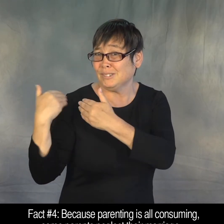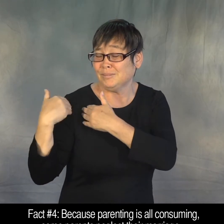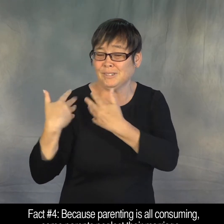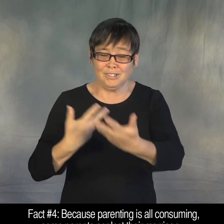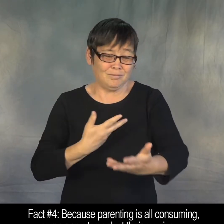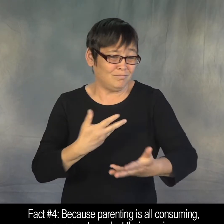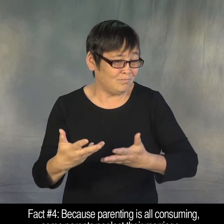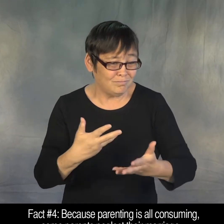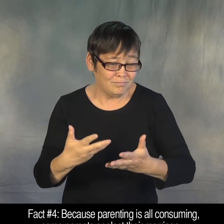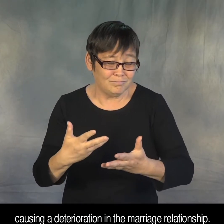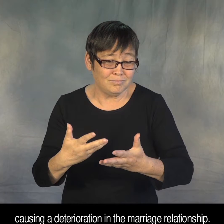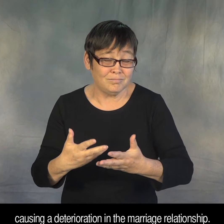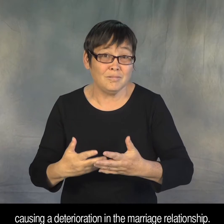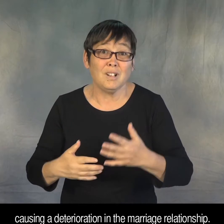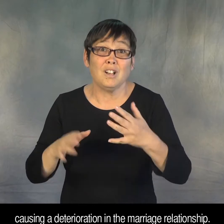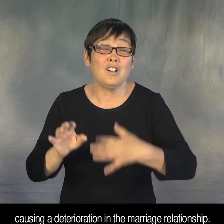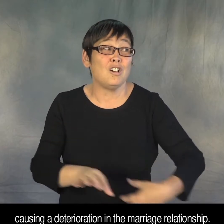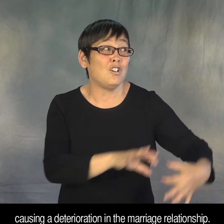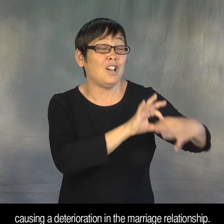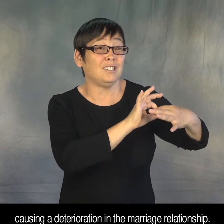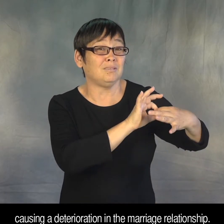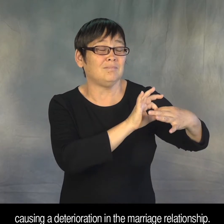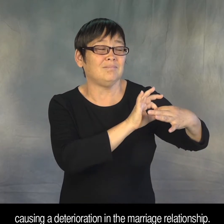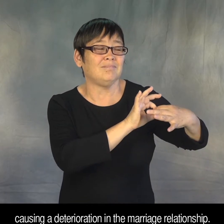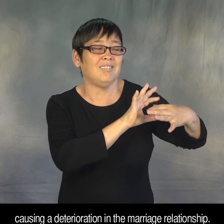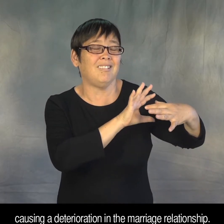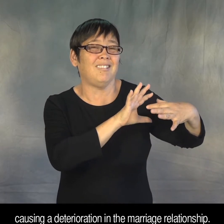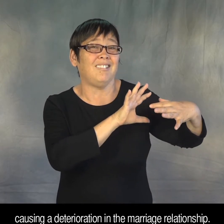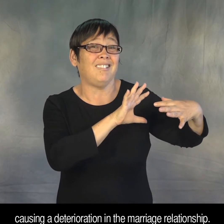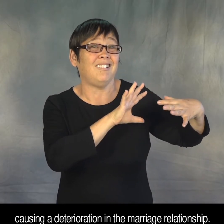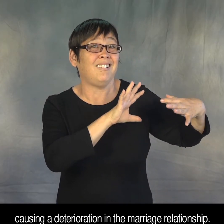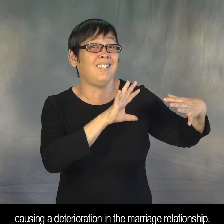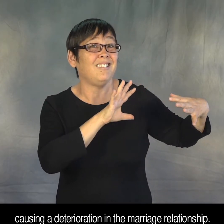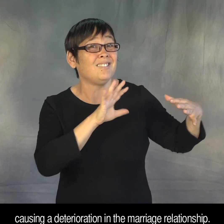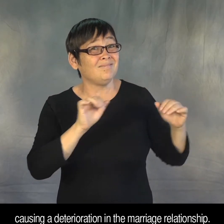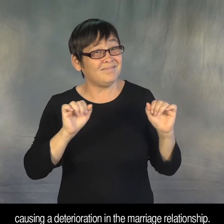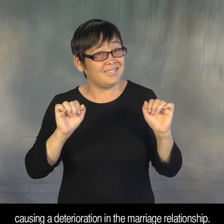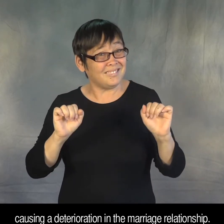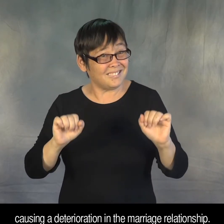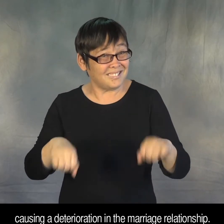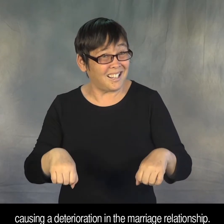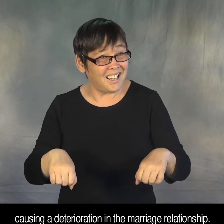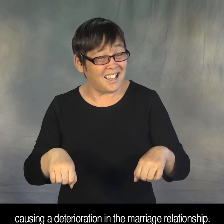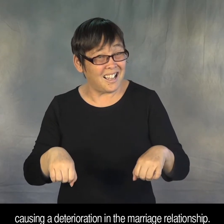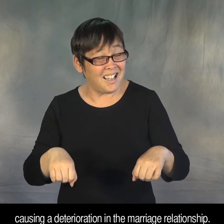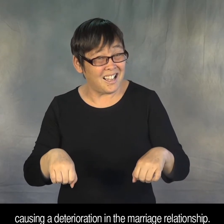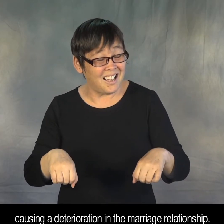marriage, causing a deterioration in the marriage relationship.